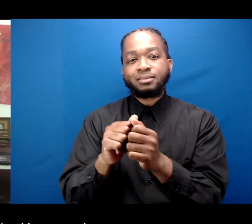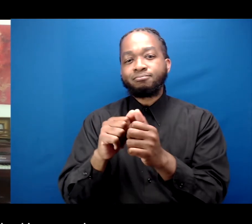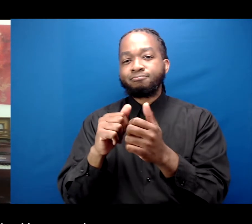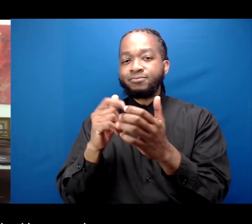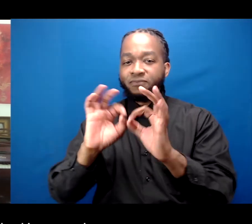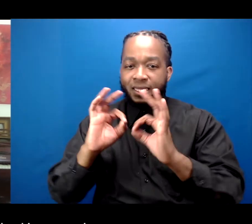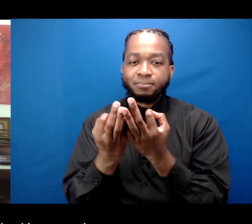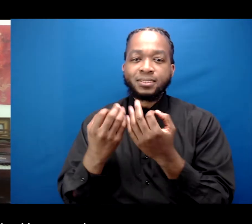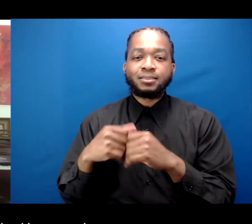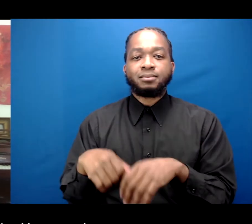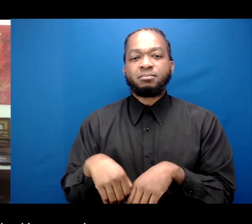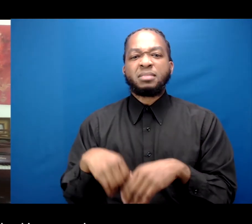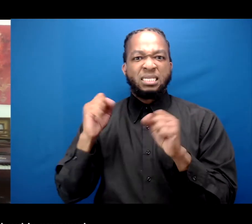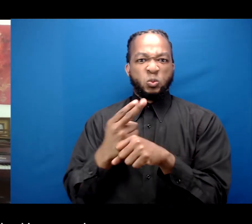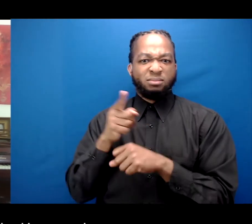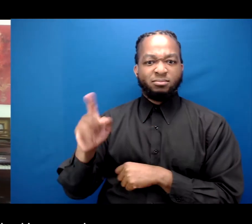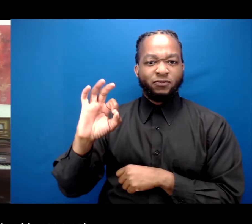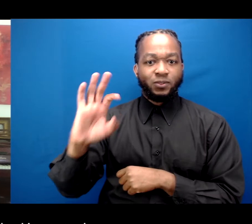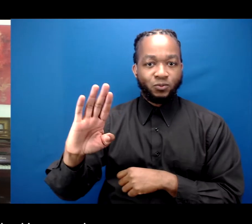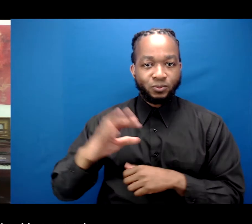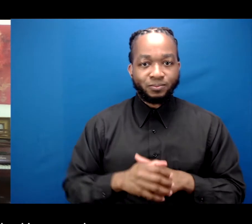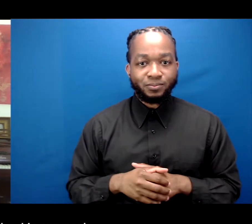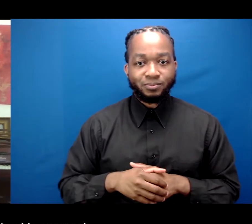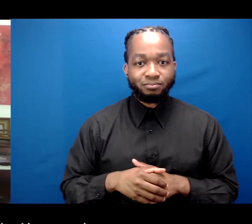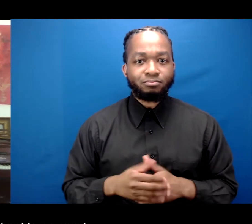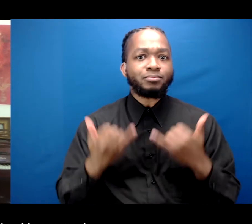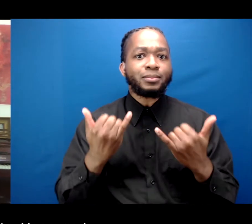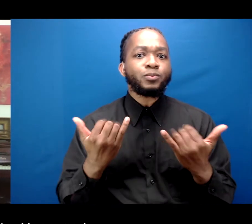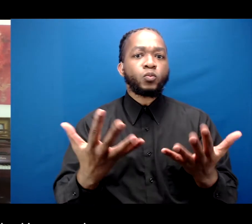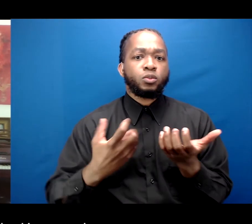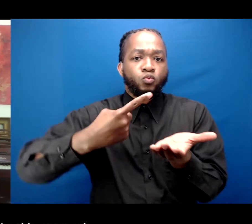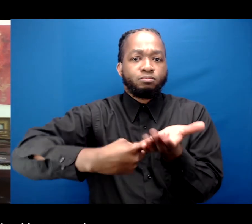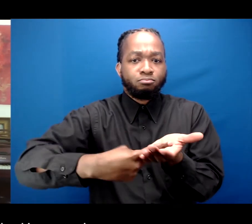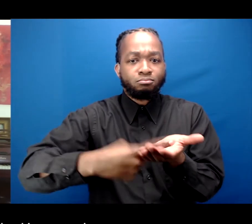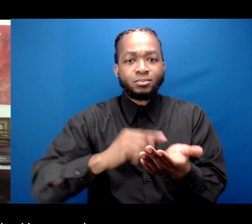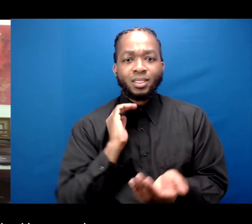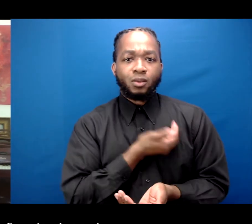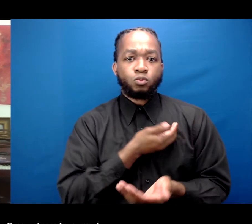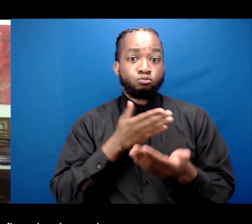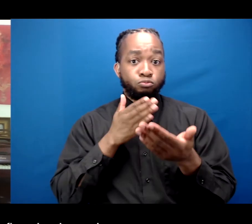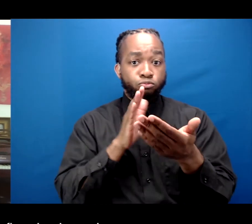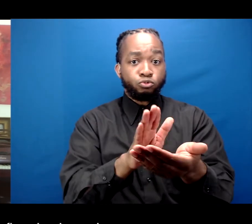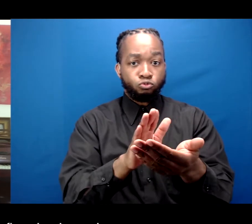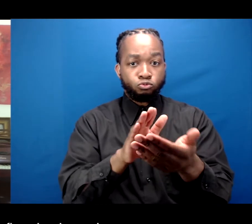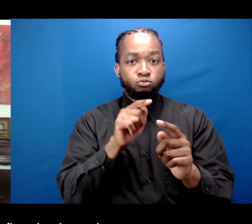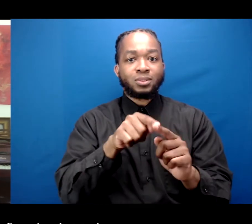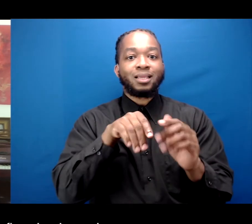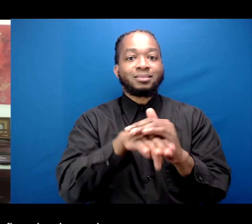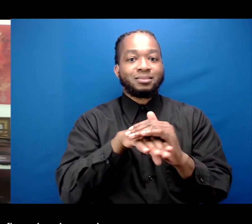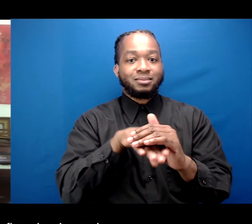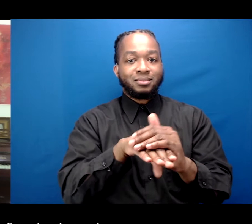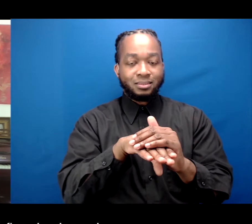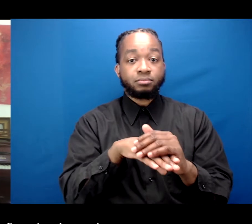I'll touch first on Facebook's approach to accessibility. We have a dedicated, centralized accessibility team